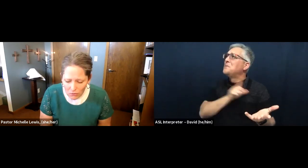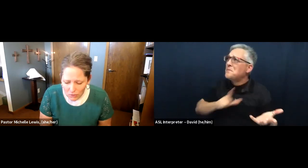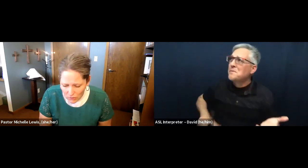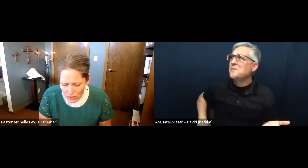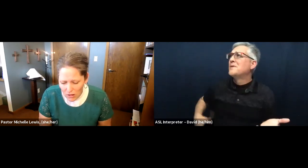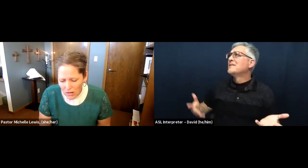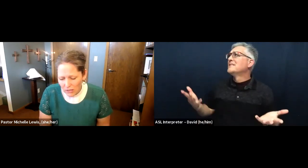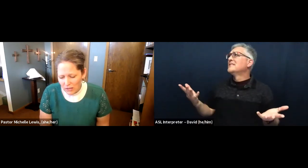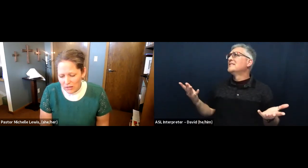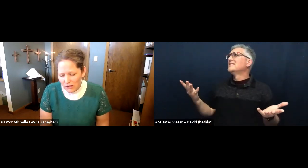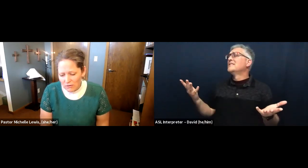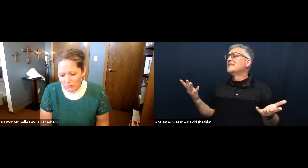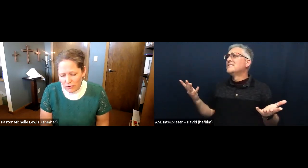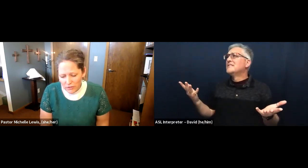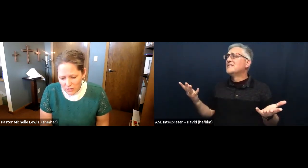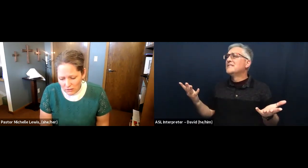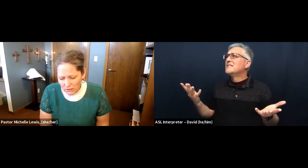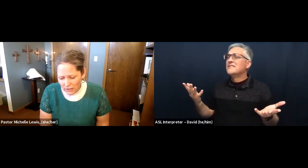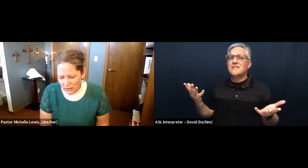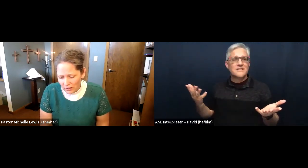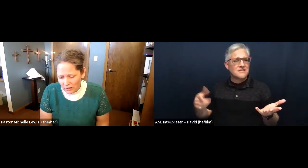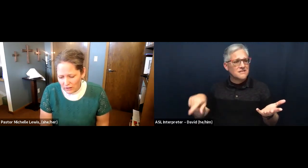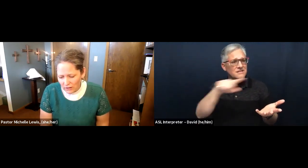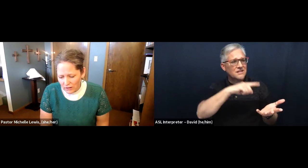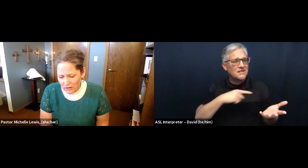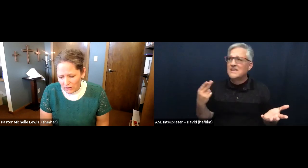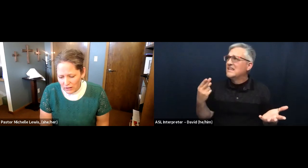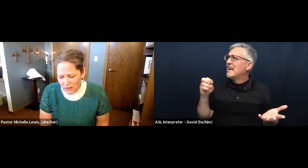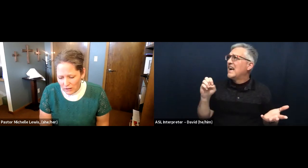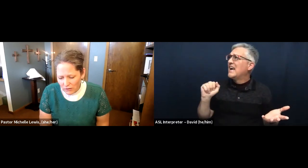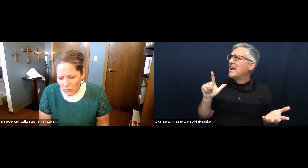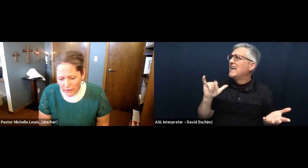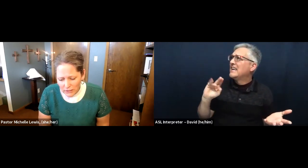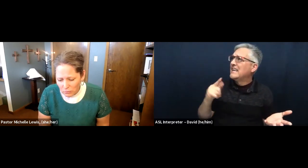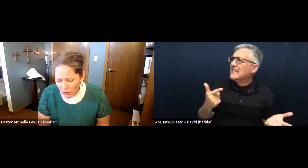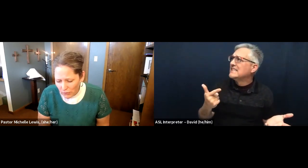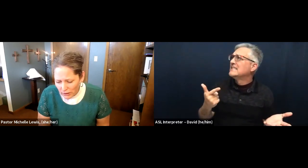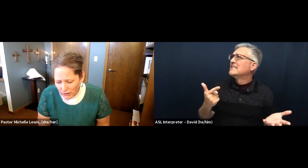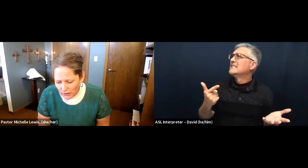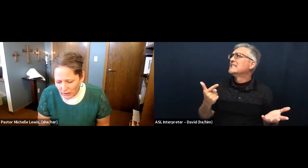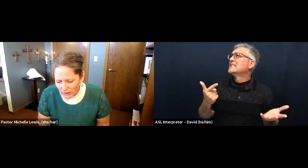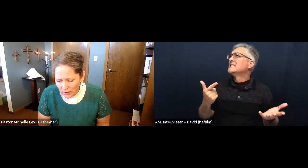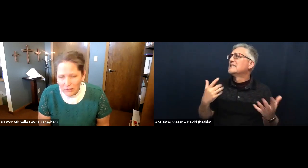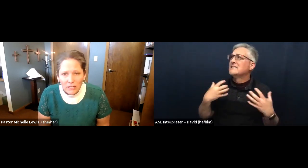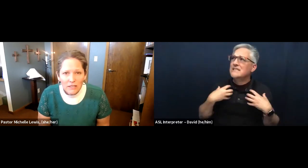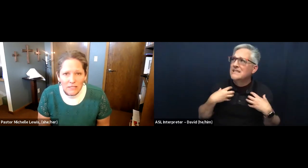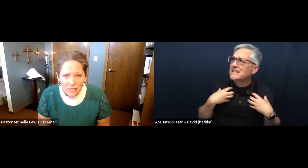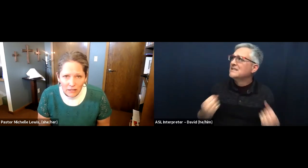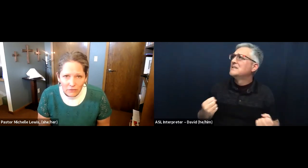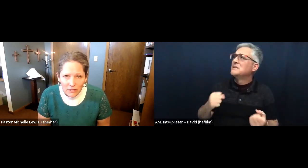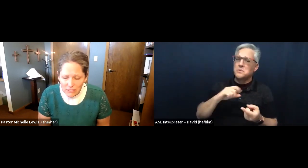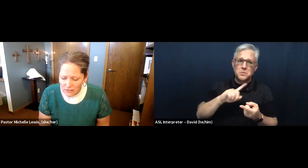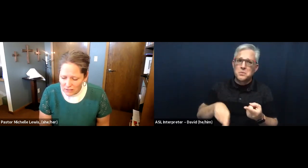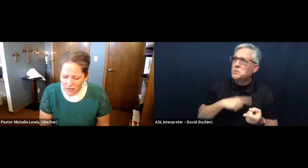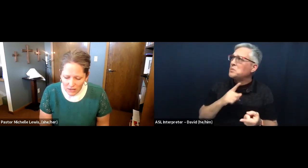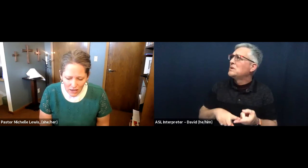How long for the healing of what is broken inside